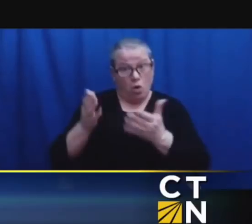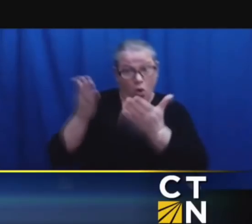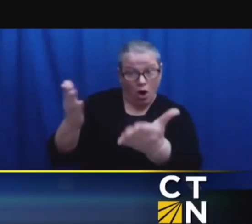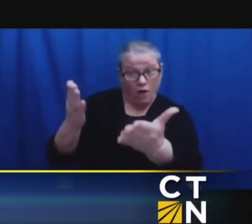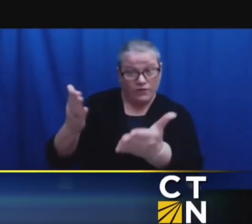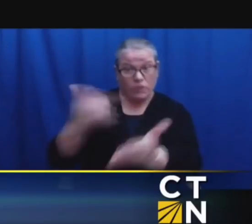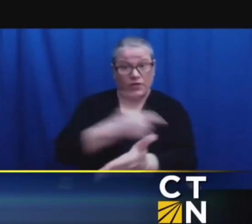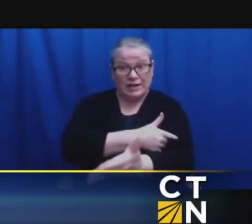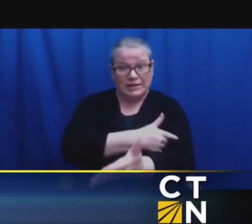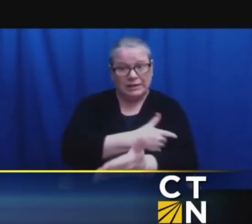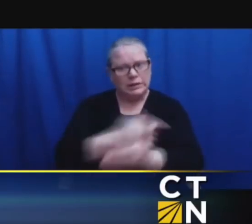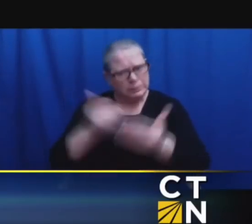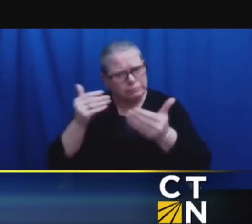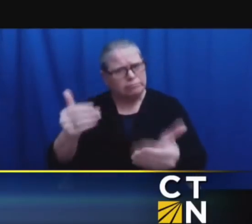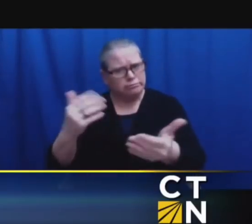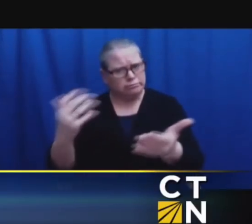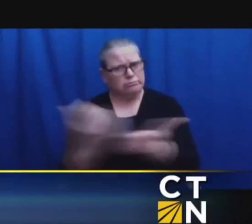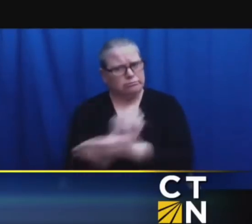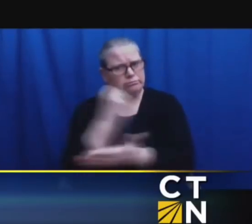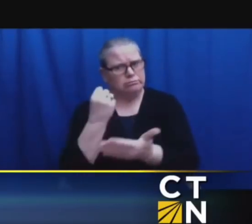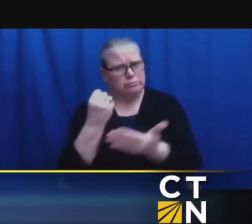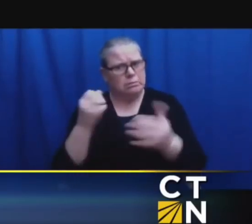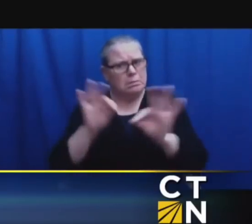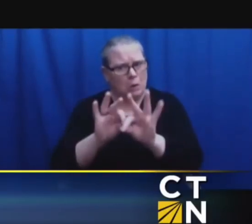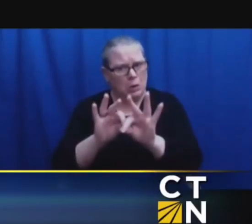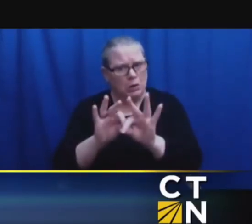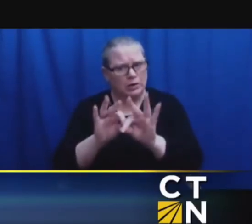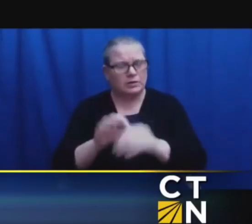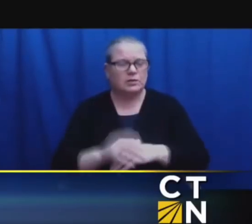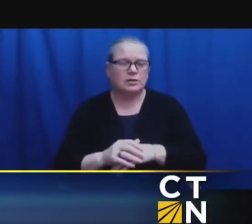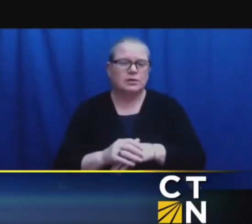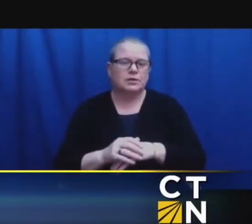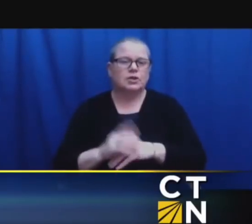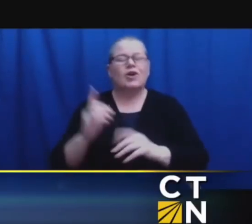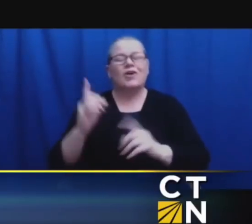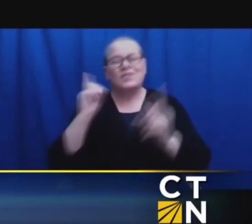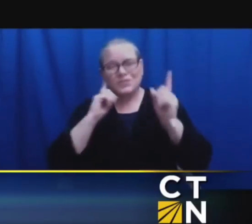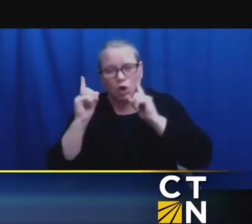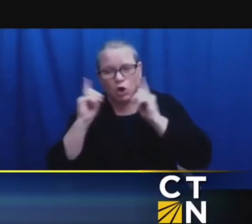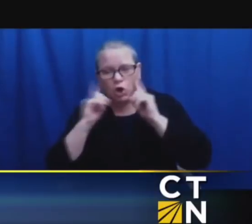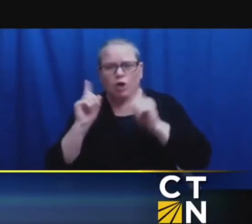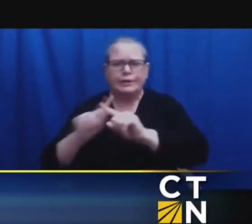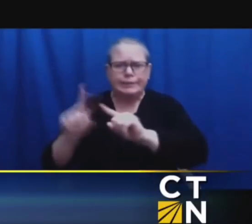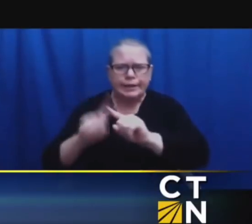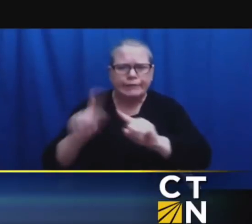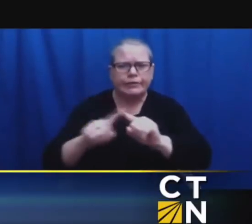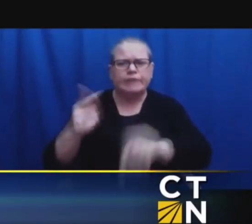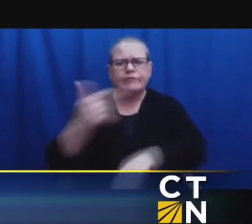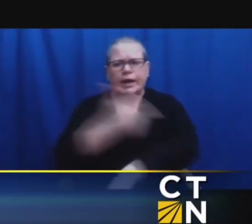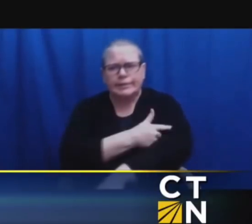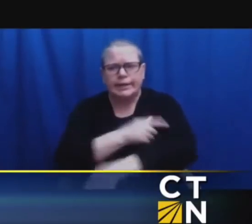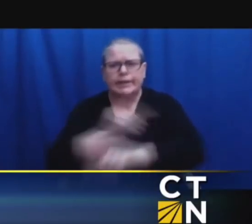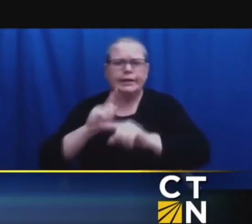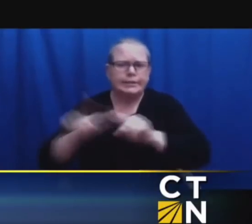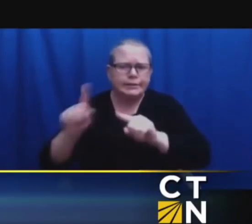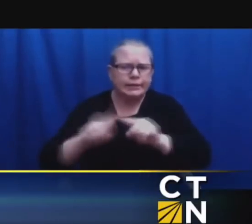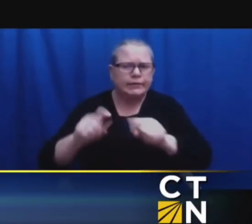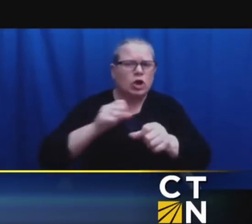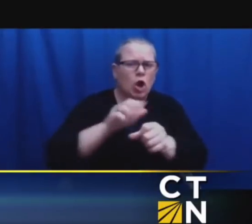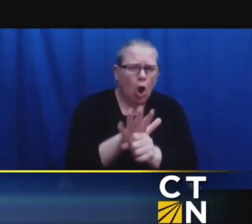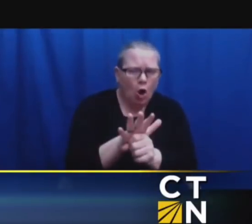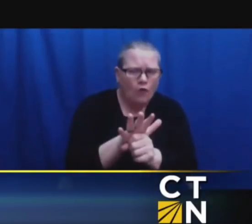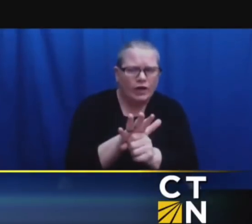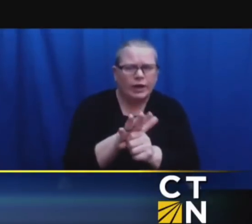a little bit about the different varieties out there, the variants, and we've gone from 8 to 16